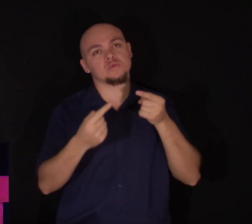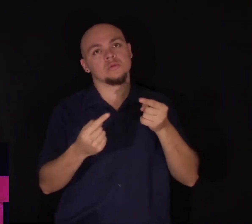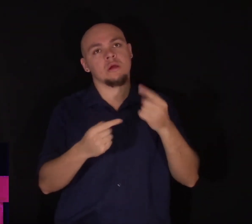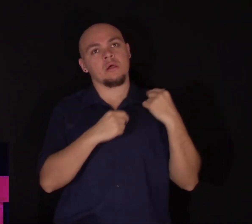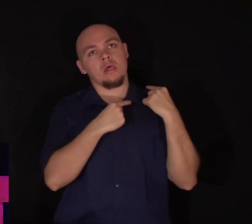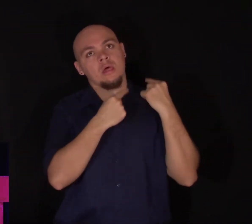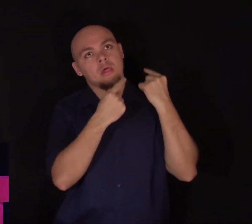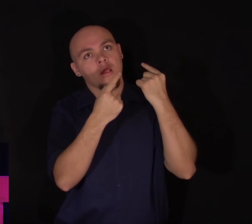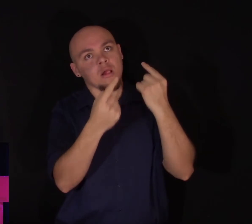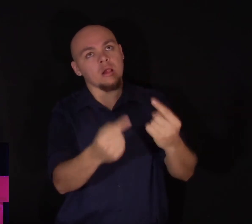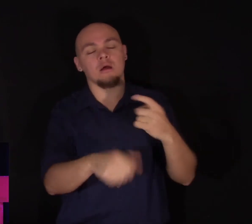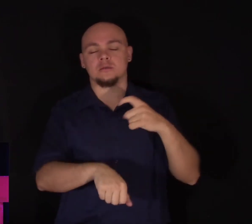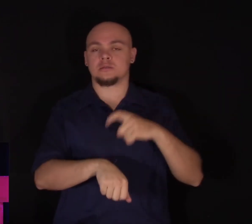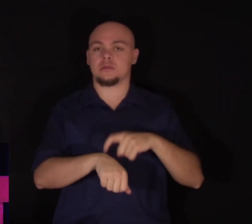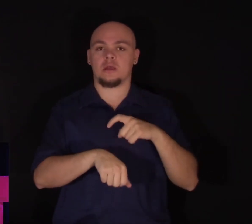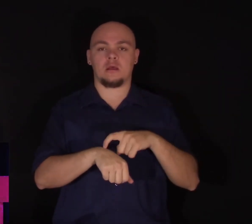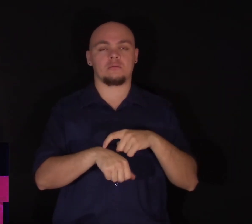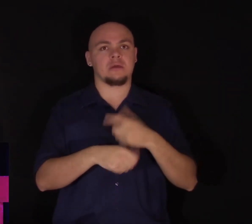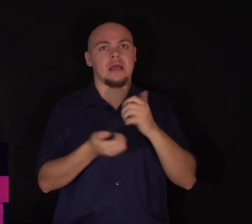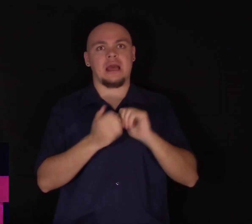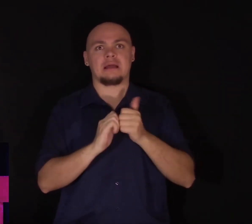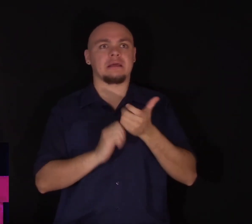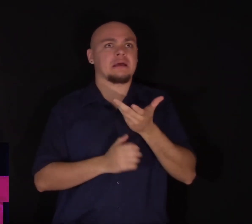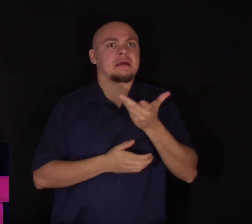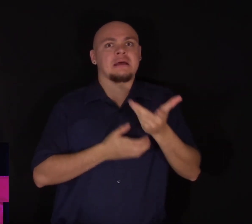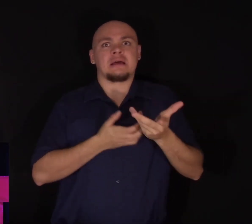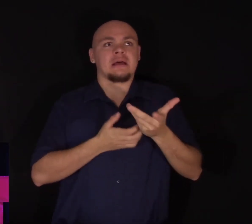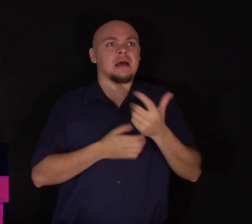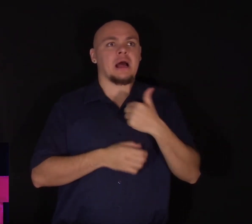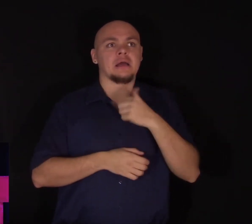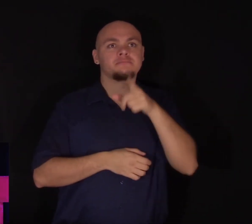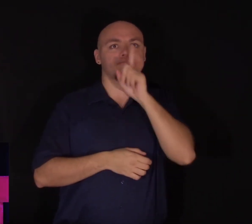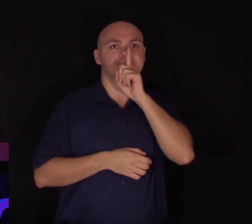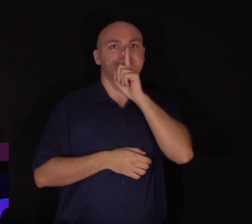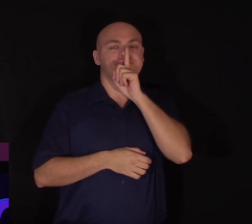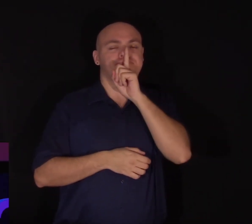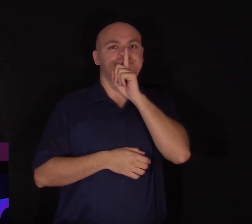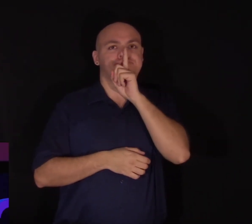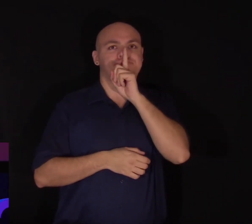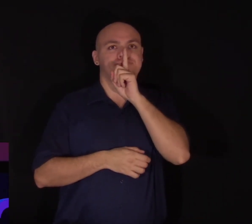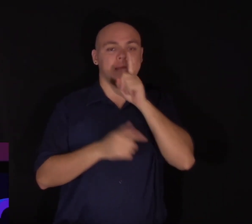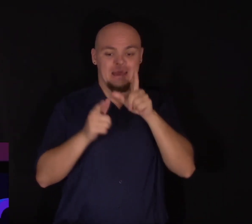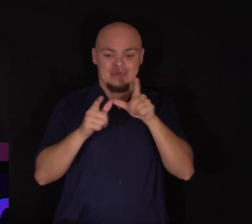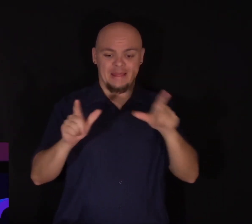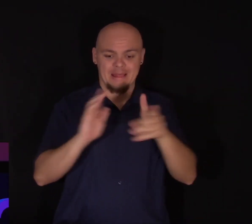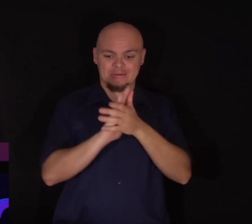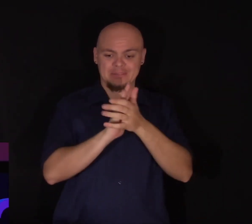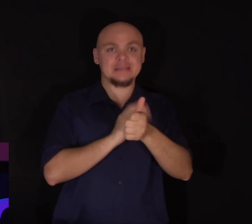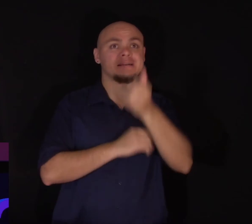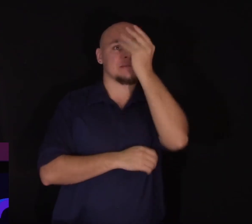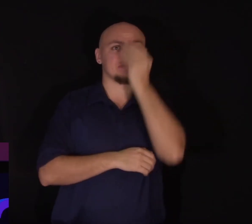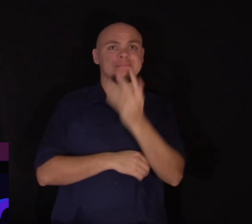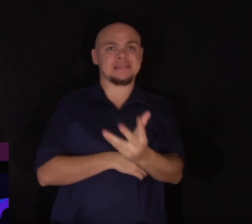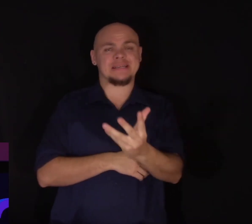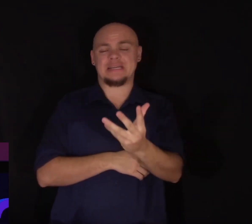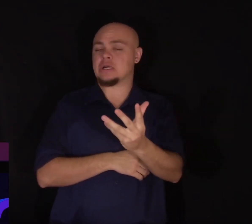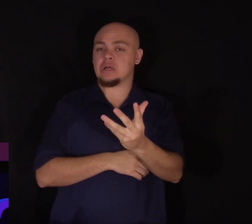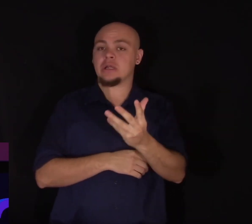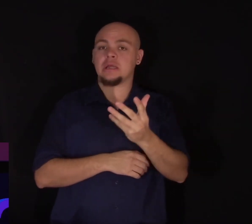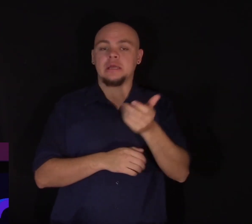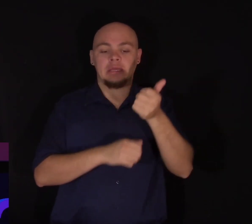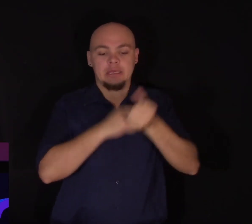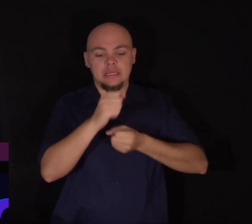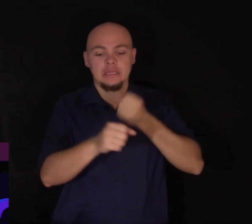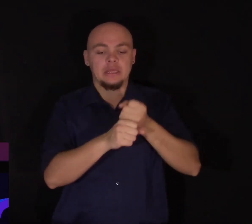a long time because I'd shut my mouth about it and I didn't have the language. I'm frustrated that year after